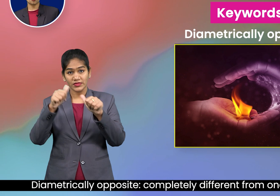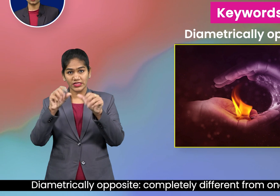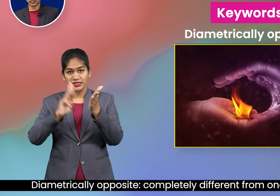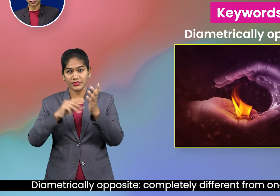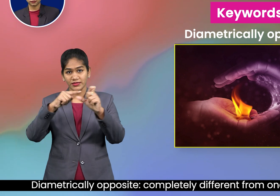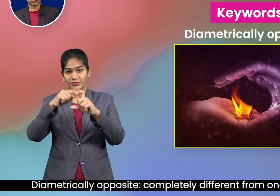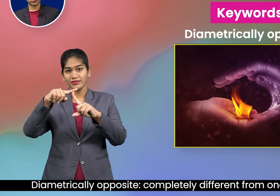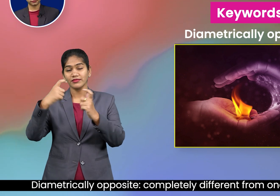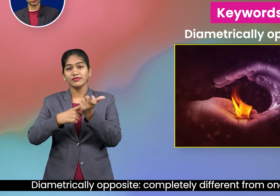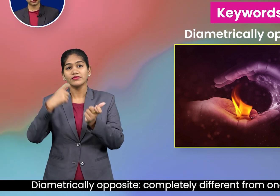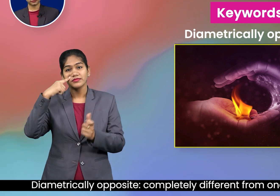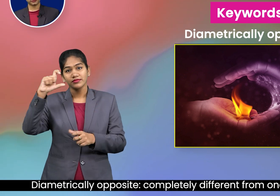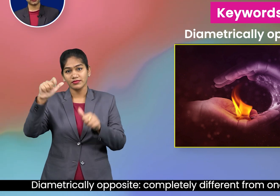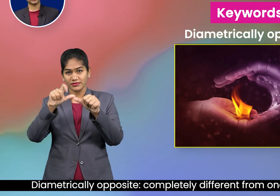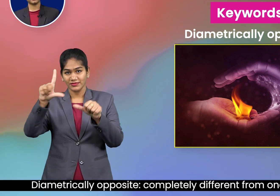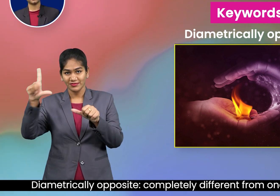Diametrically opposite.